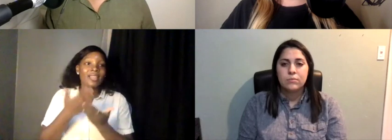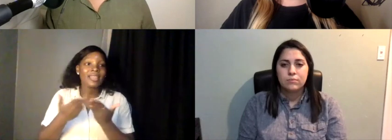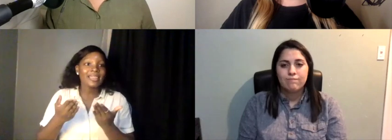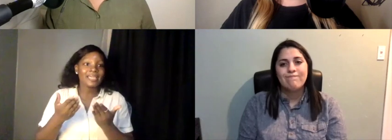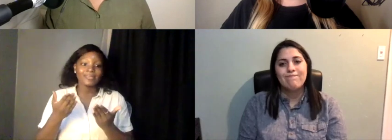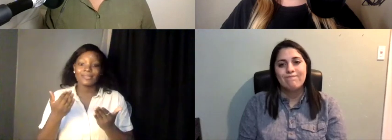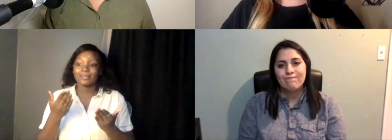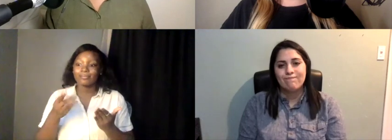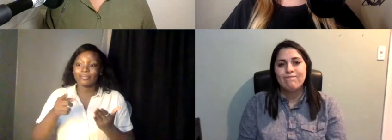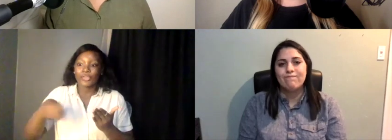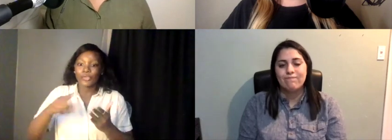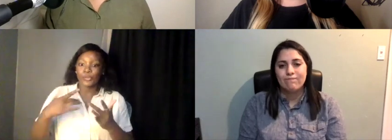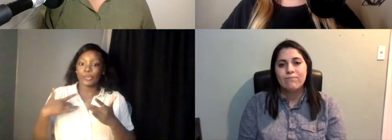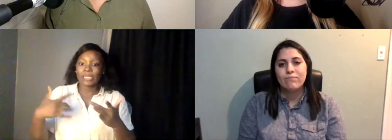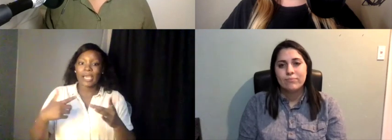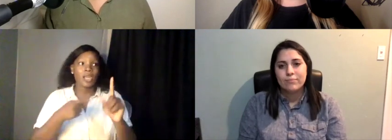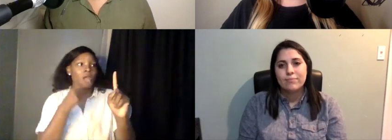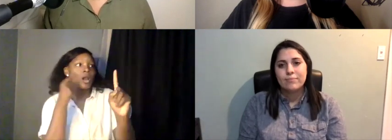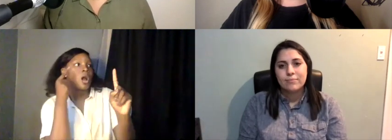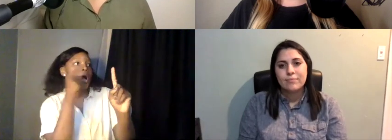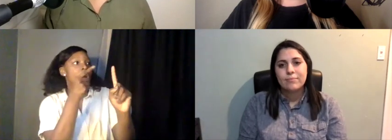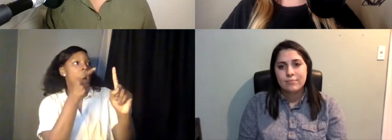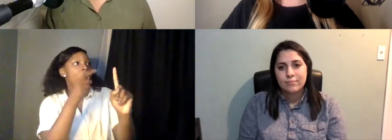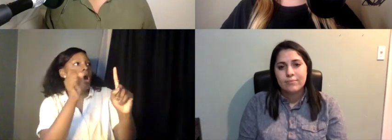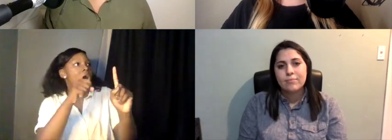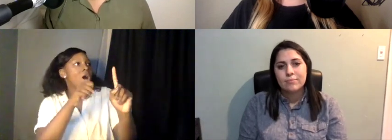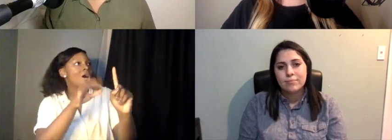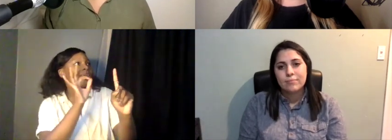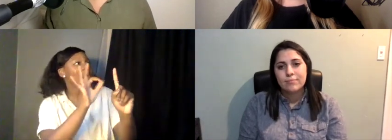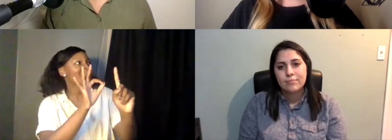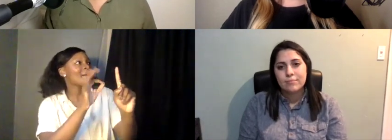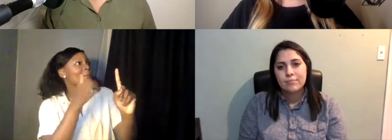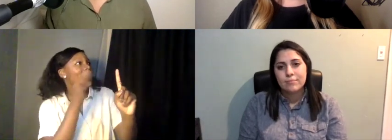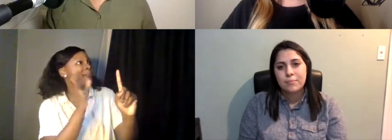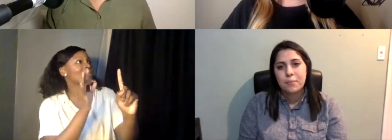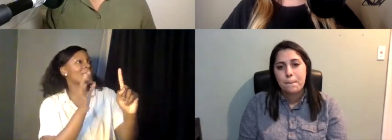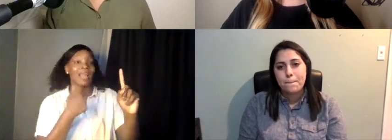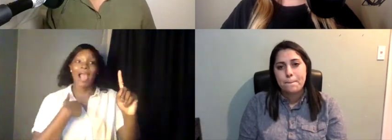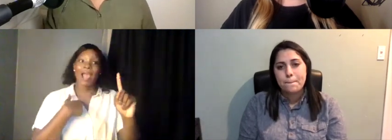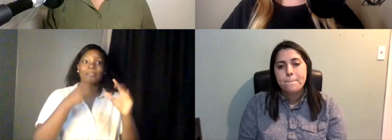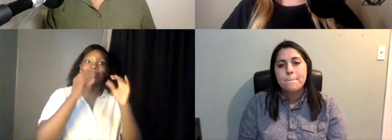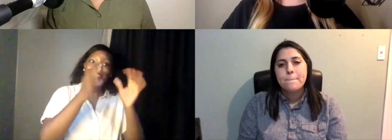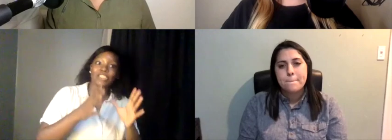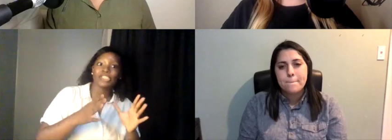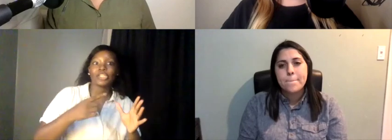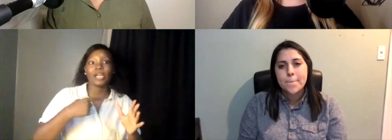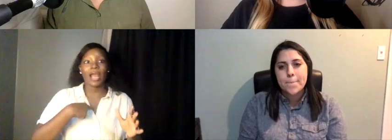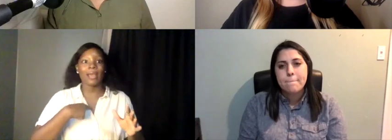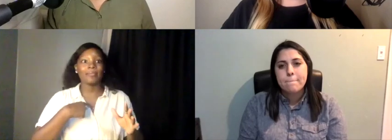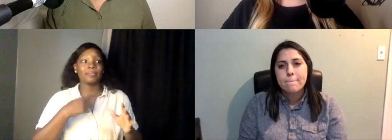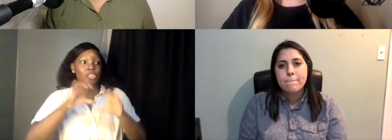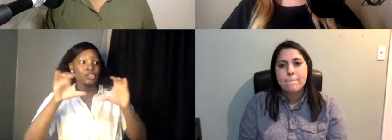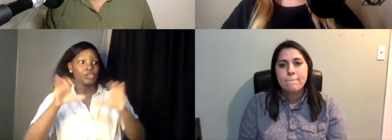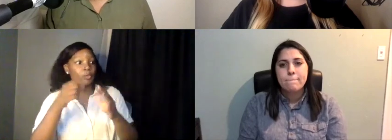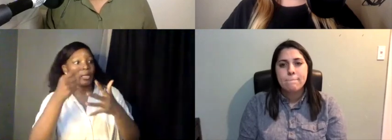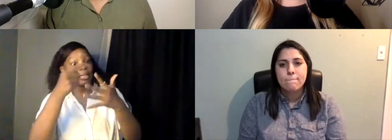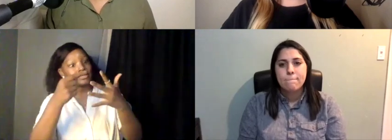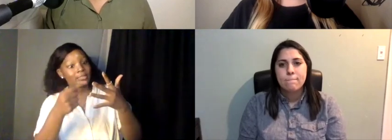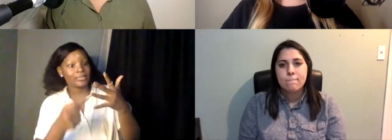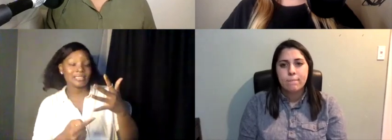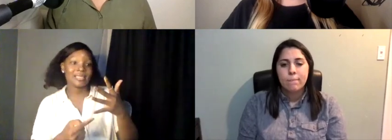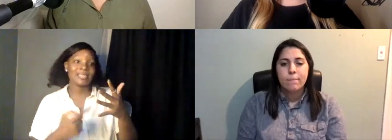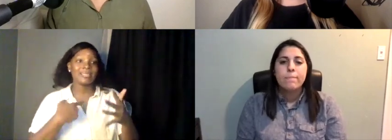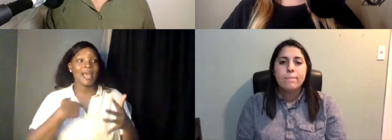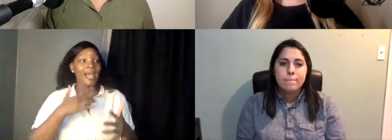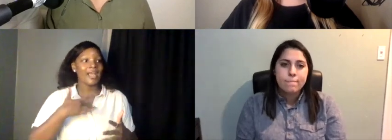been, I'm doing X, right? Like, I'm a teacher. I'm this thing that is very respected in society.